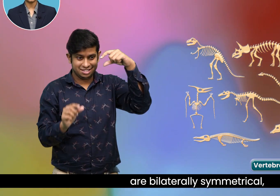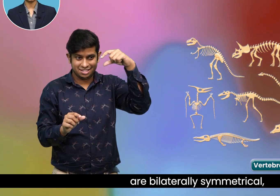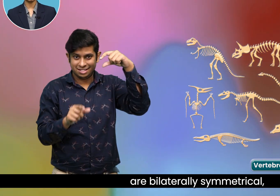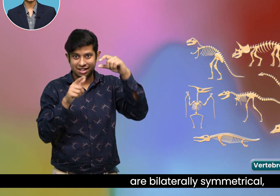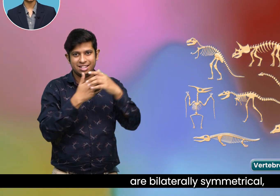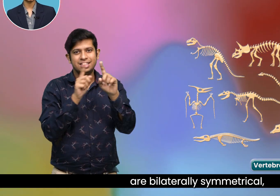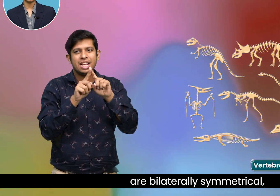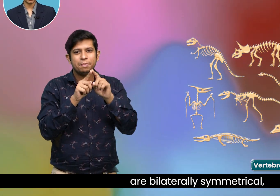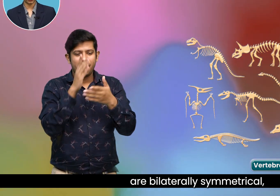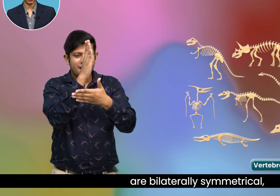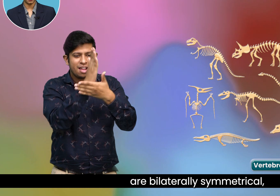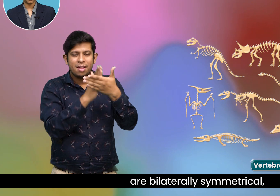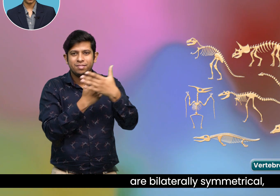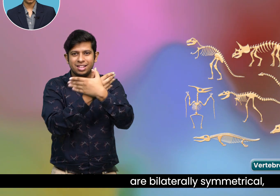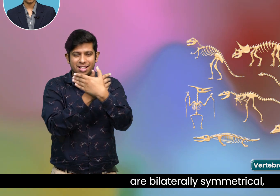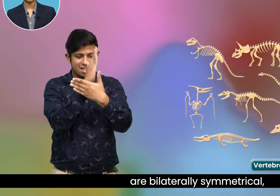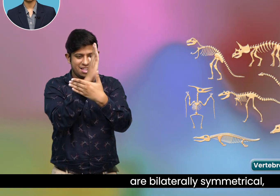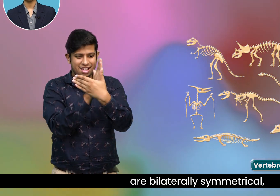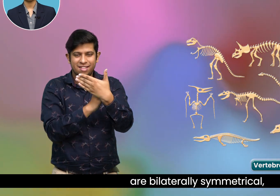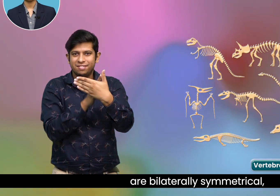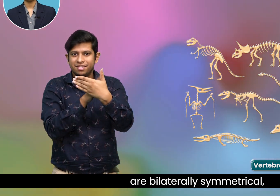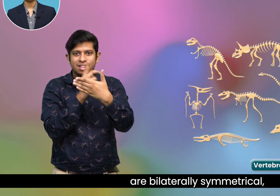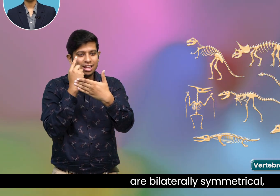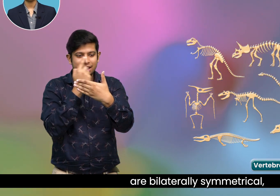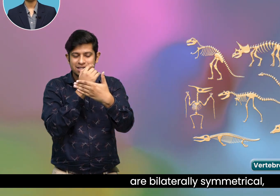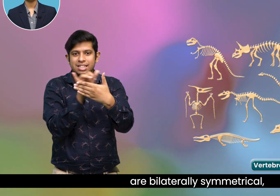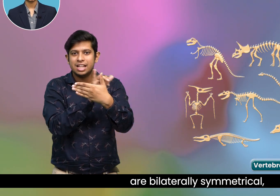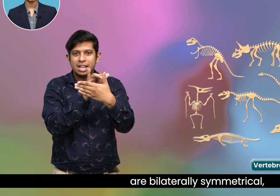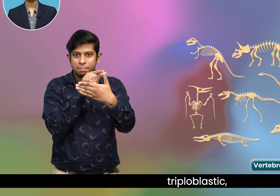Vertebrates are bilaterally symmetrical,